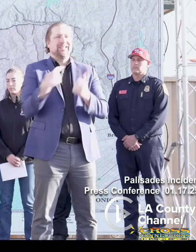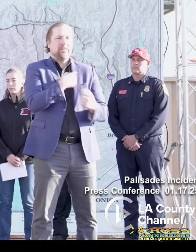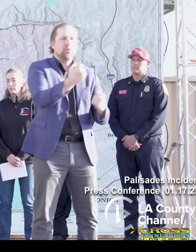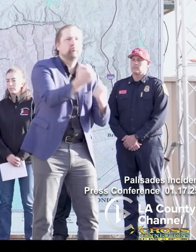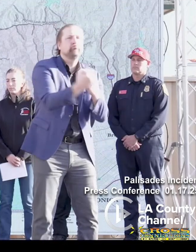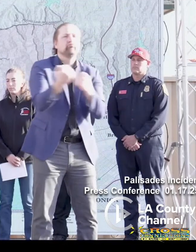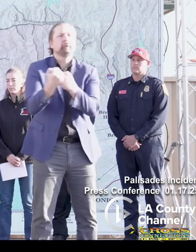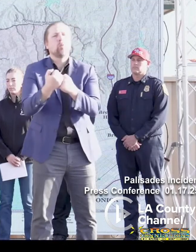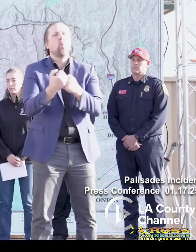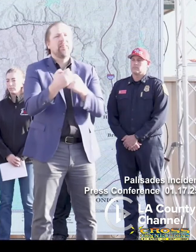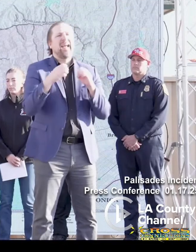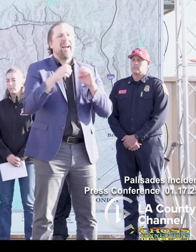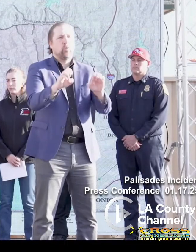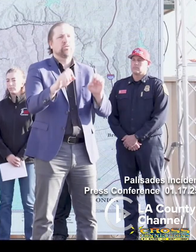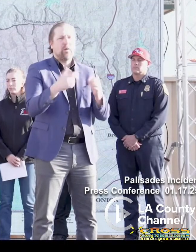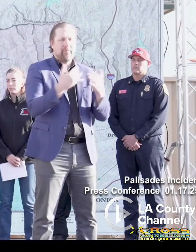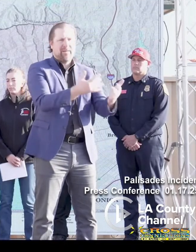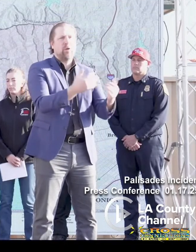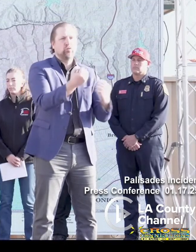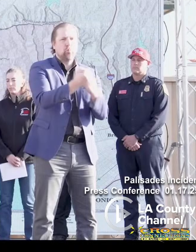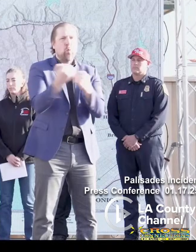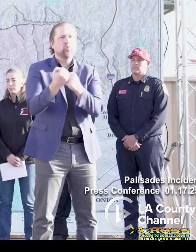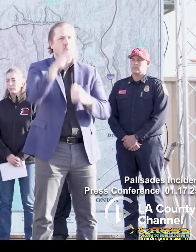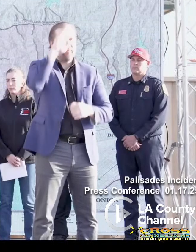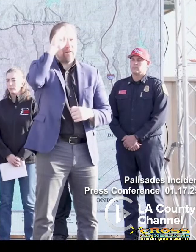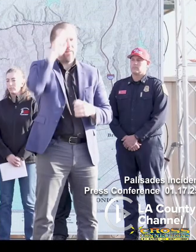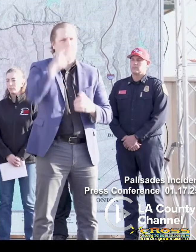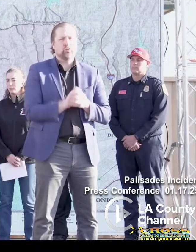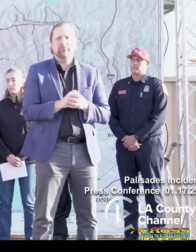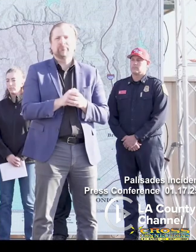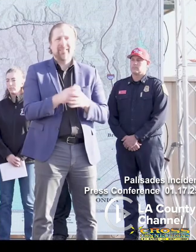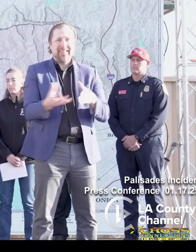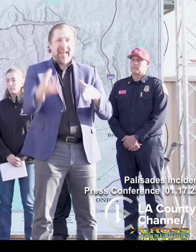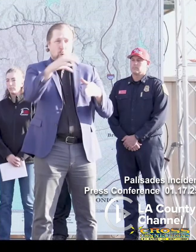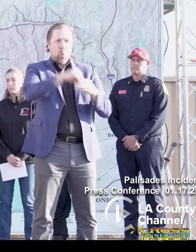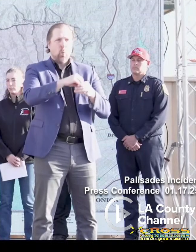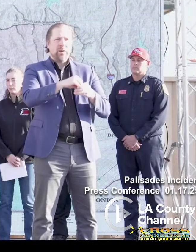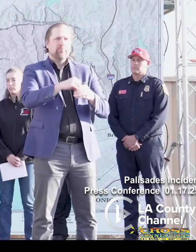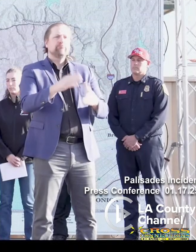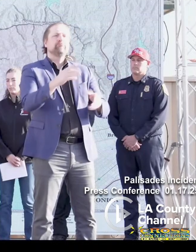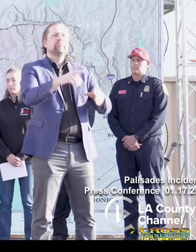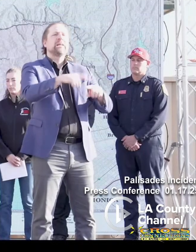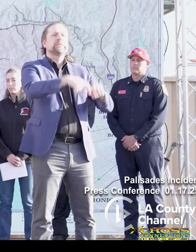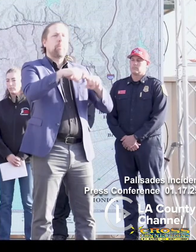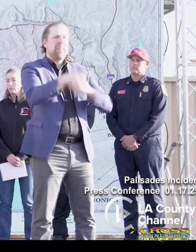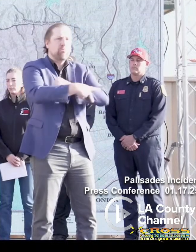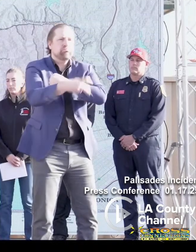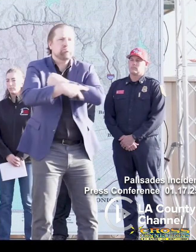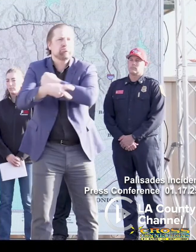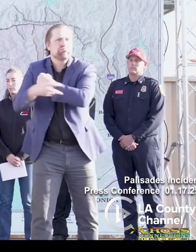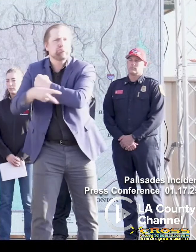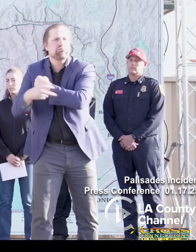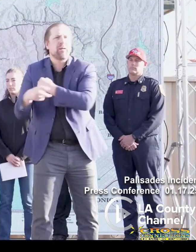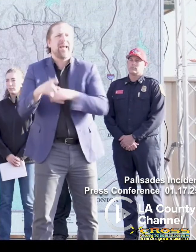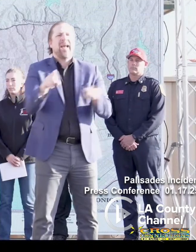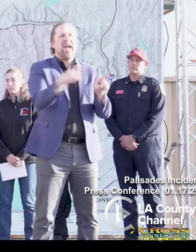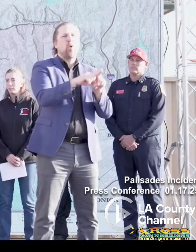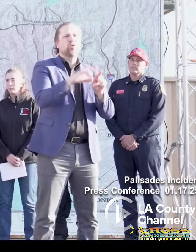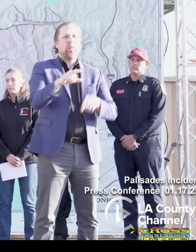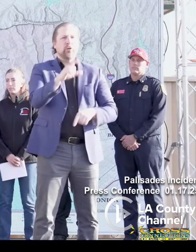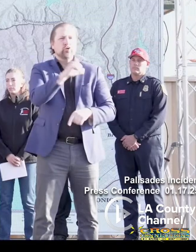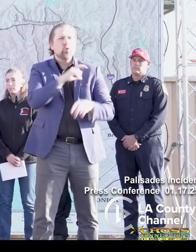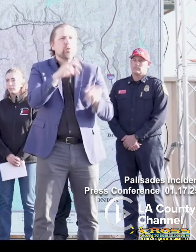with our efforts. These efforts, including looter suppression, roving security